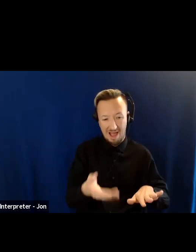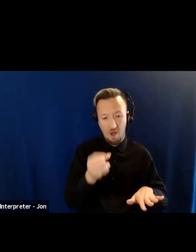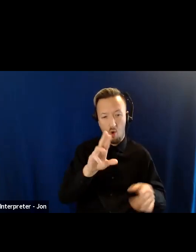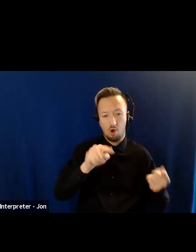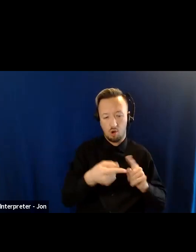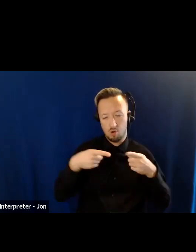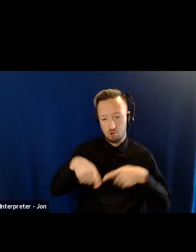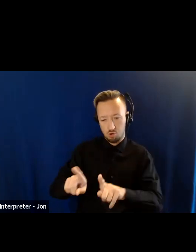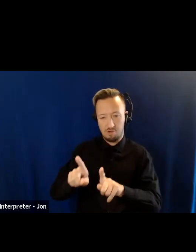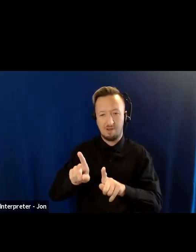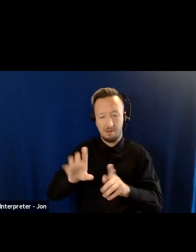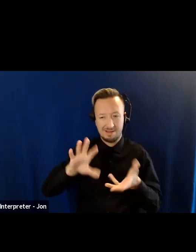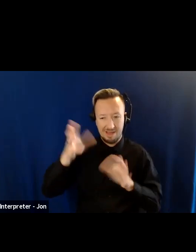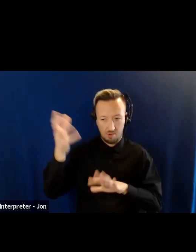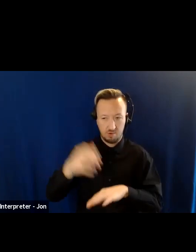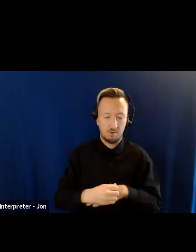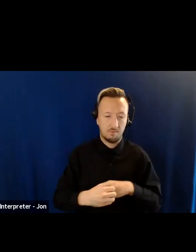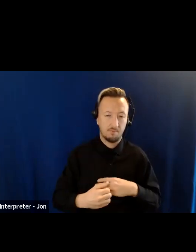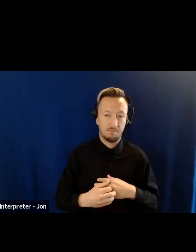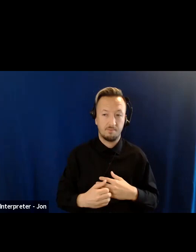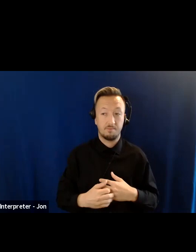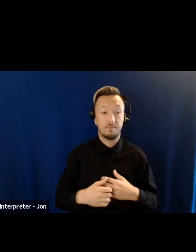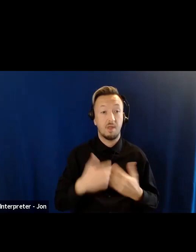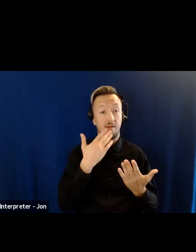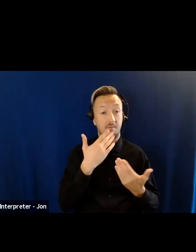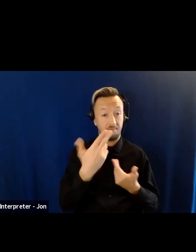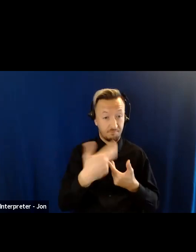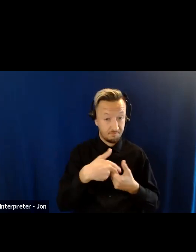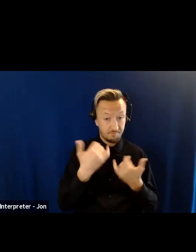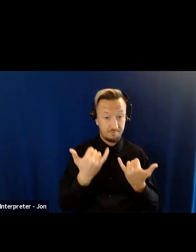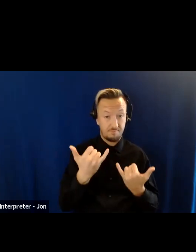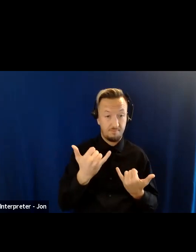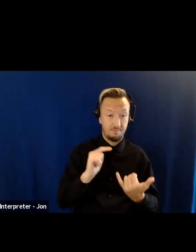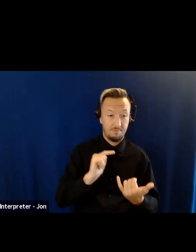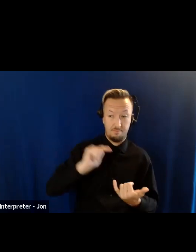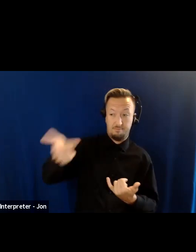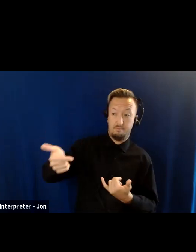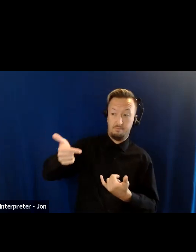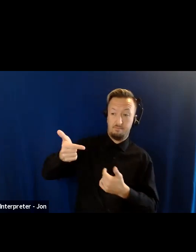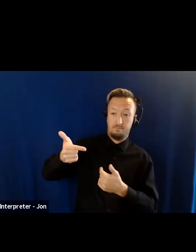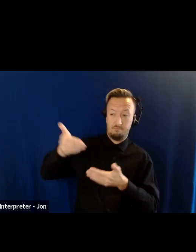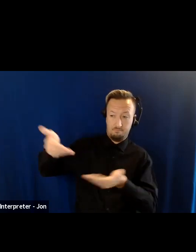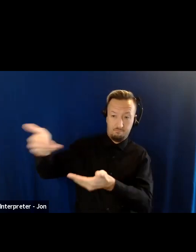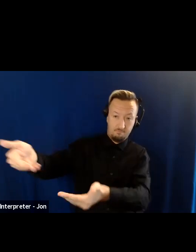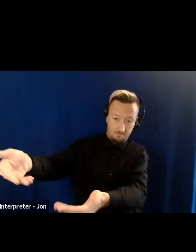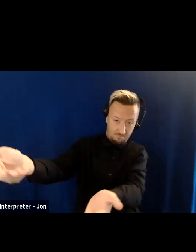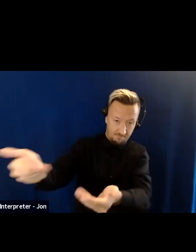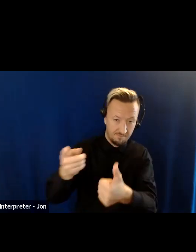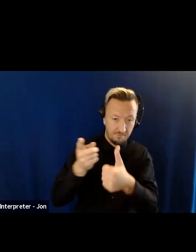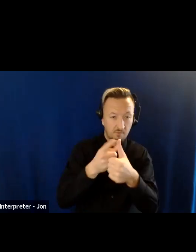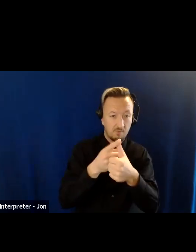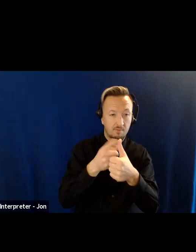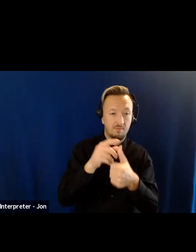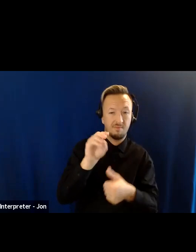counterparts. So thank you all for joining us. I will turn it over to folks to introduce themselves. First, we'll start